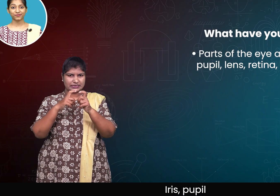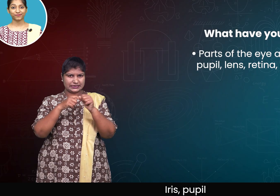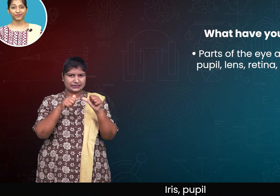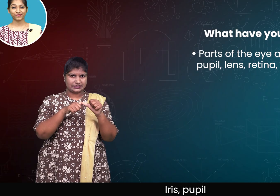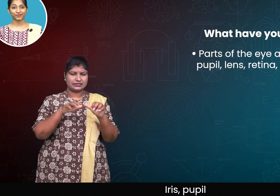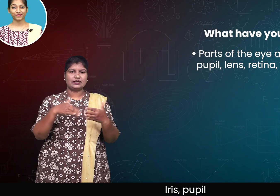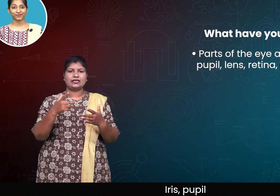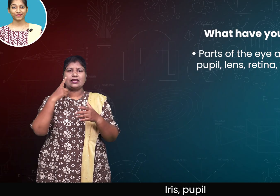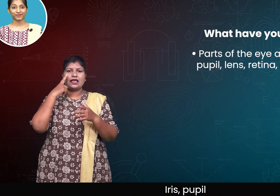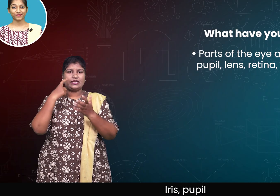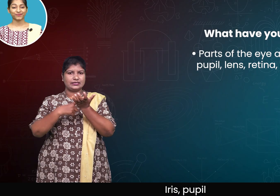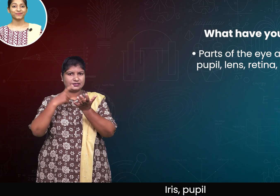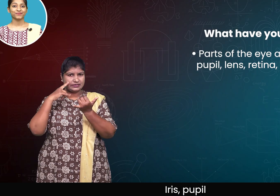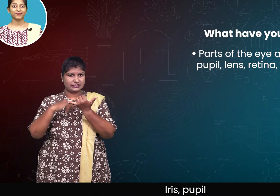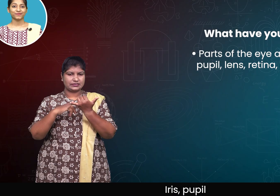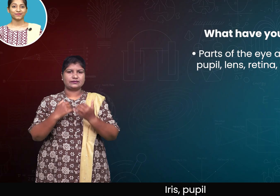iris,